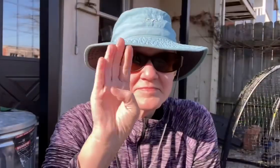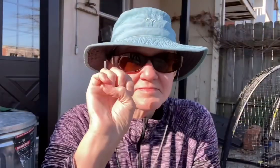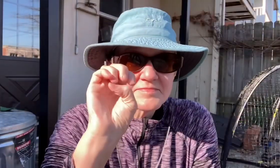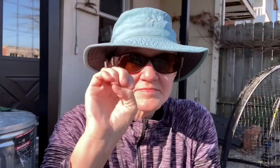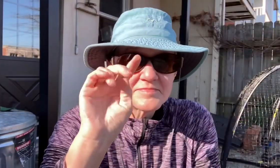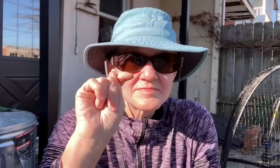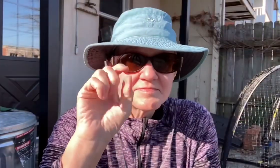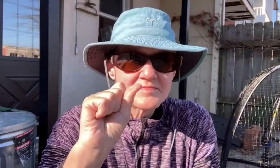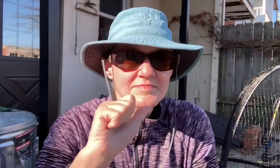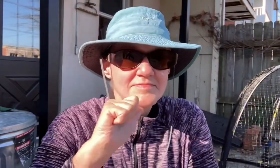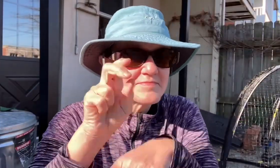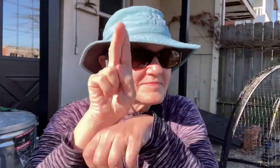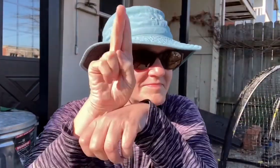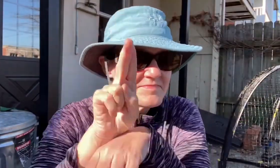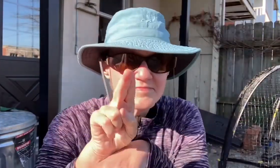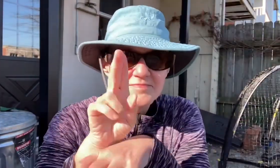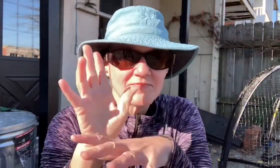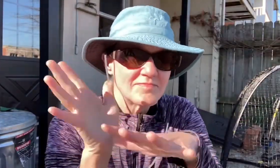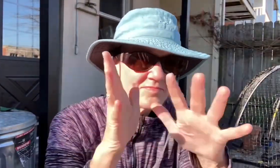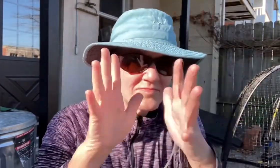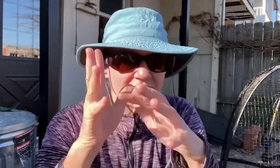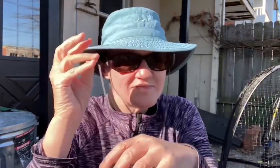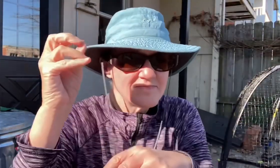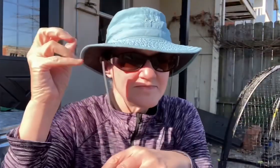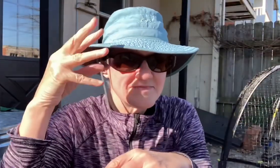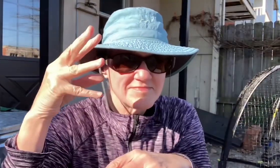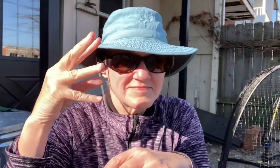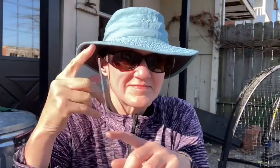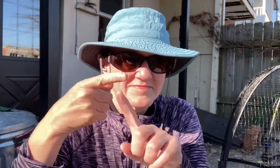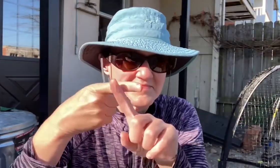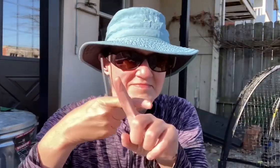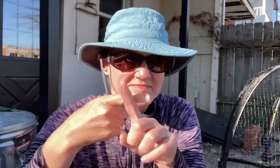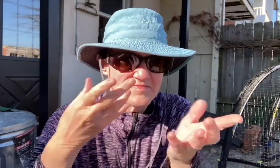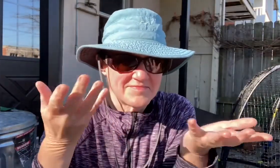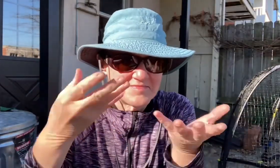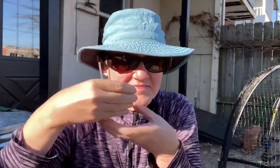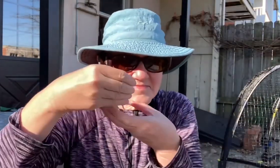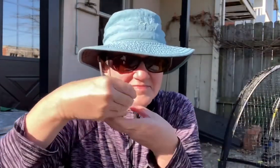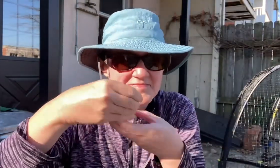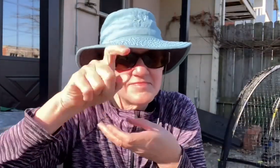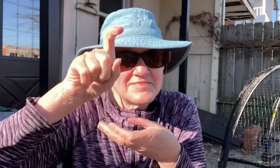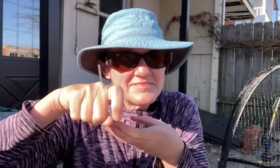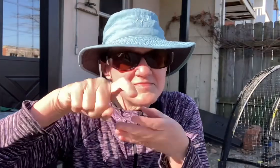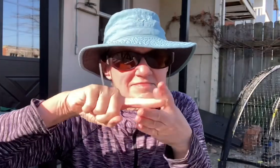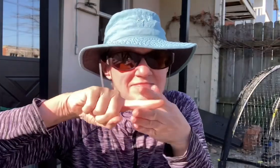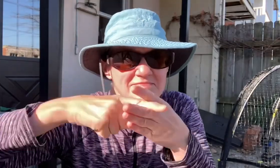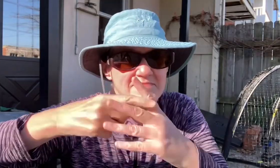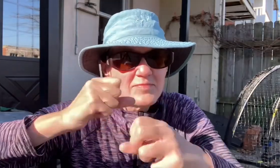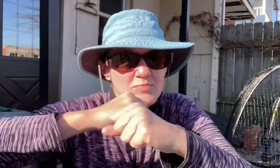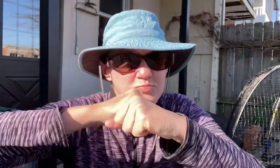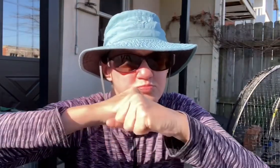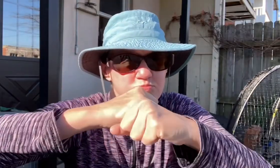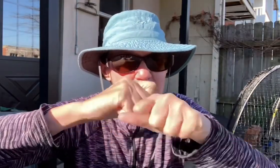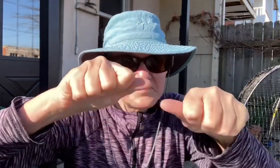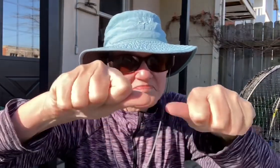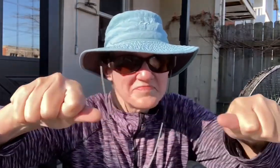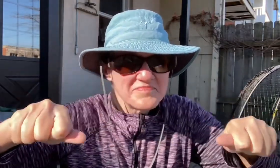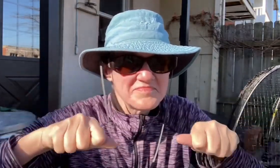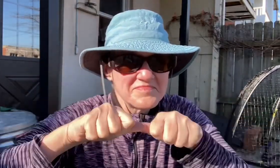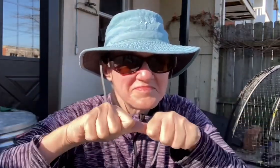Now the beets aren't used to the wind, sun, and temperature here outside. So we need to start them off in a